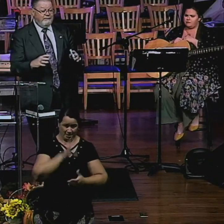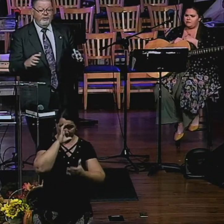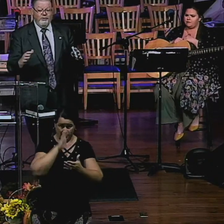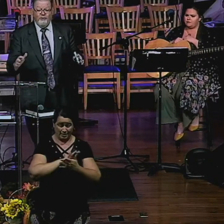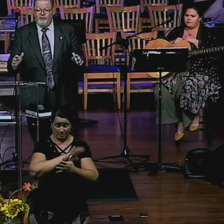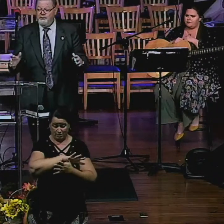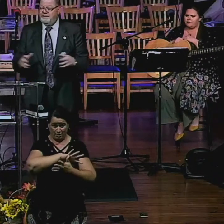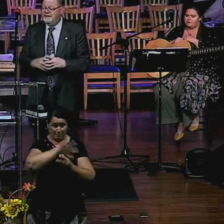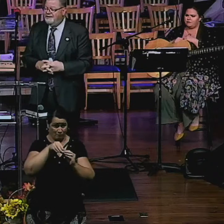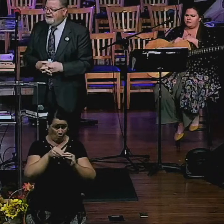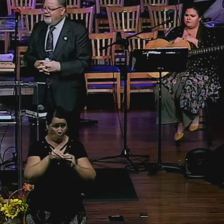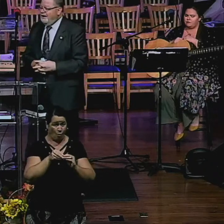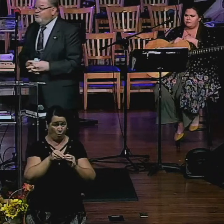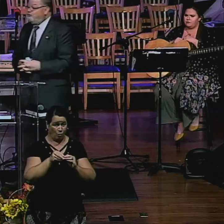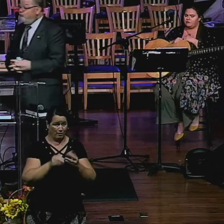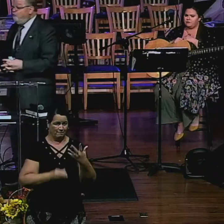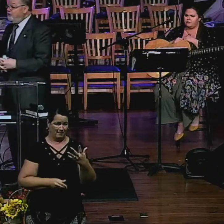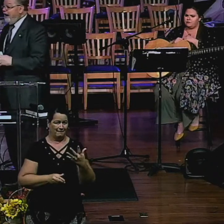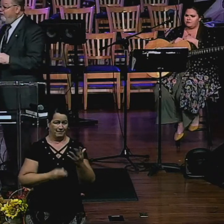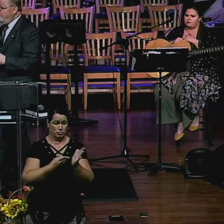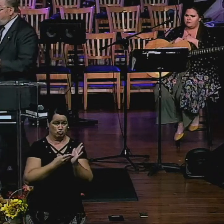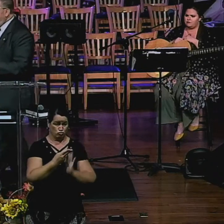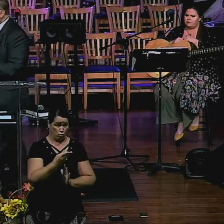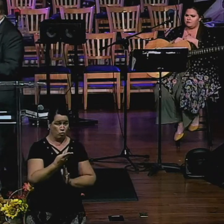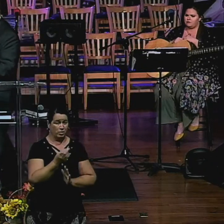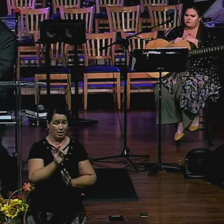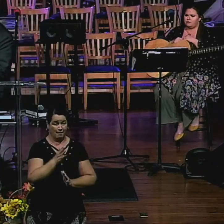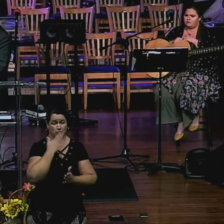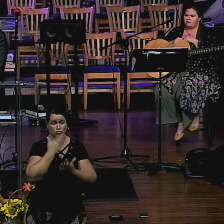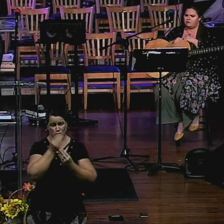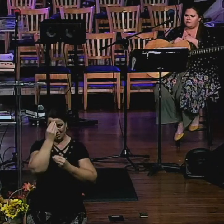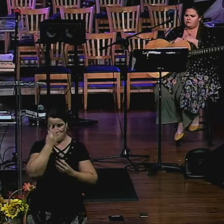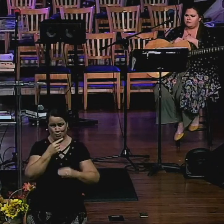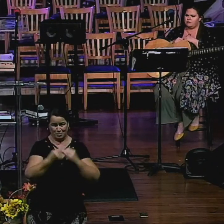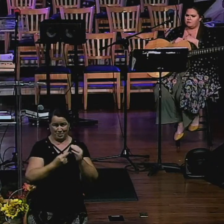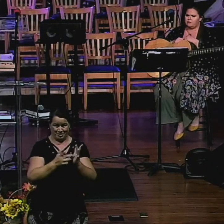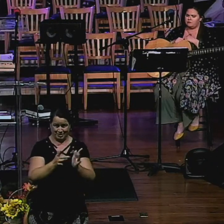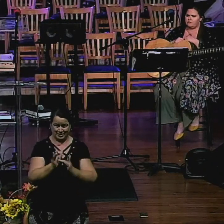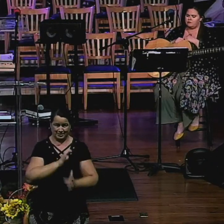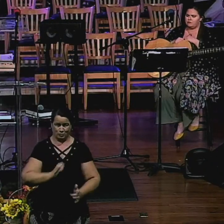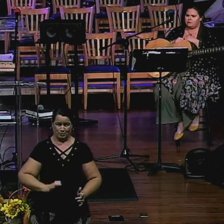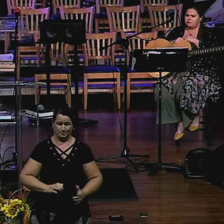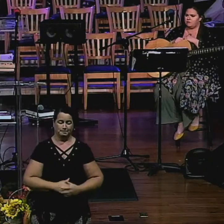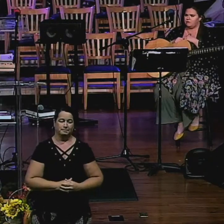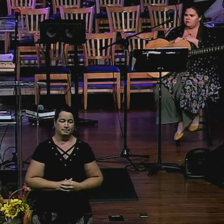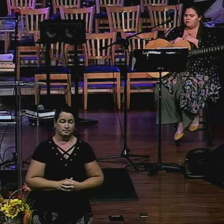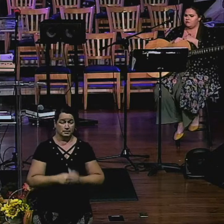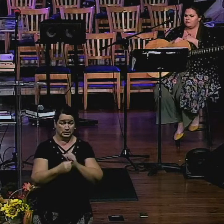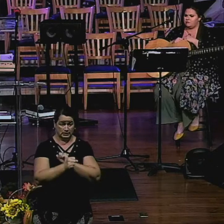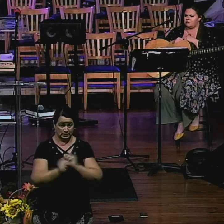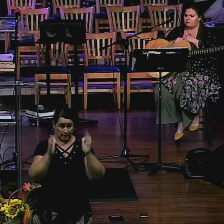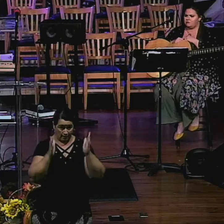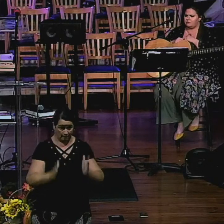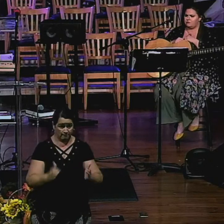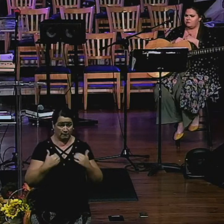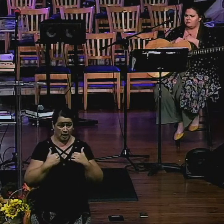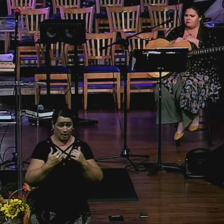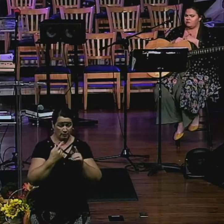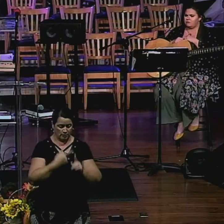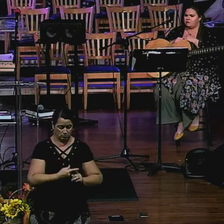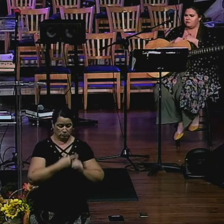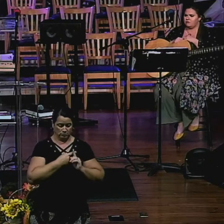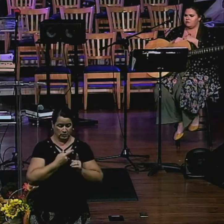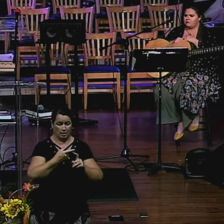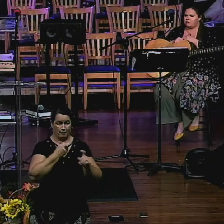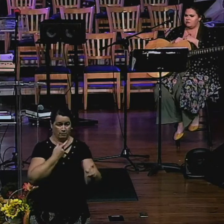in the full-orbed truth of the good news of Jesus Christ. You have a Savior who saves you